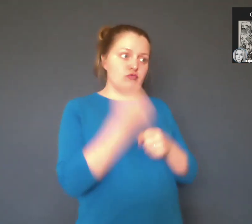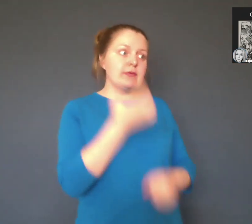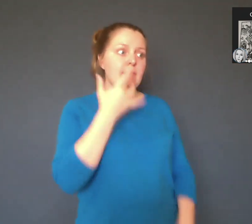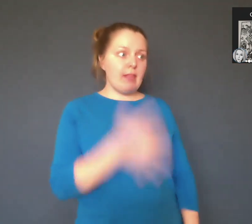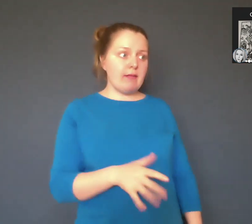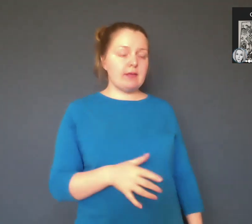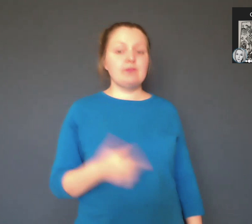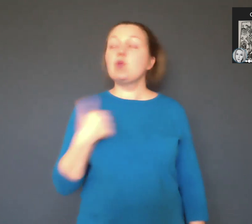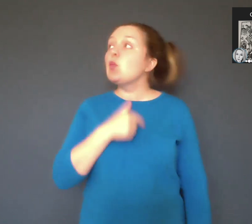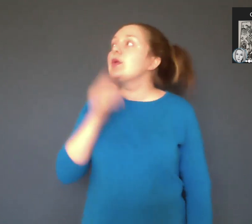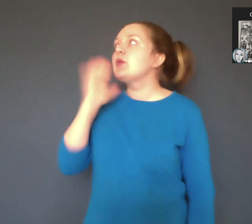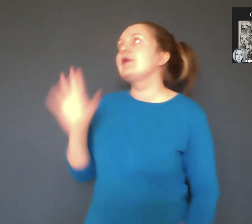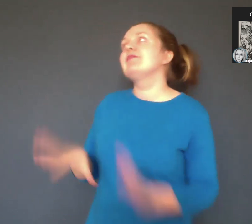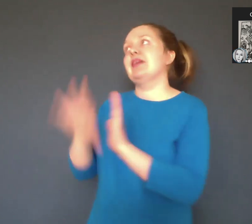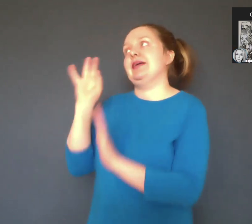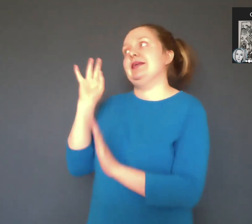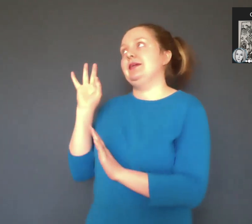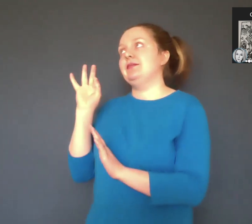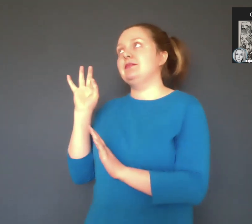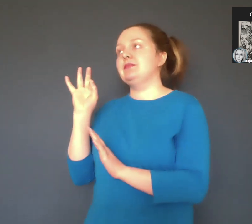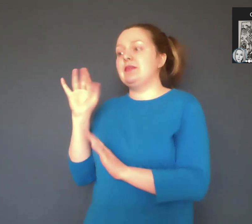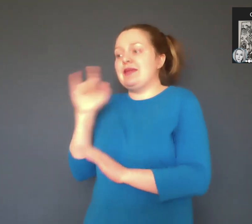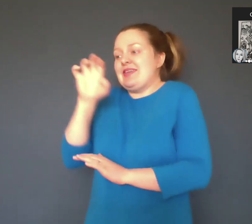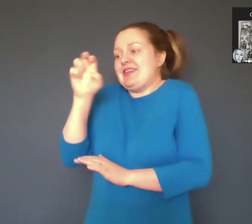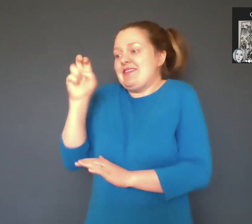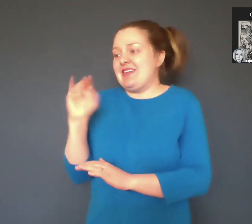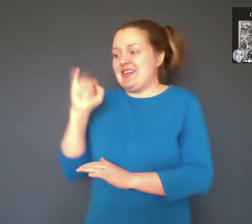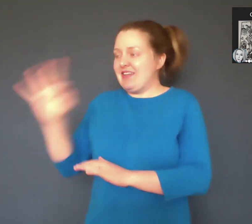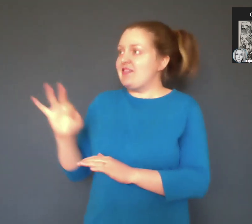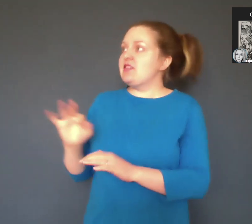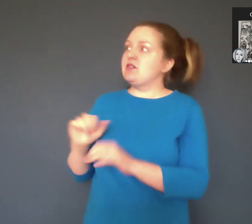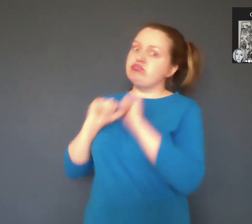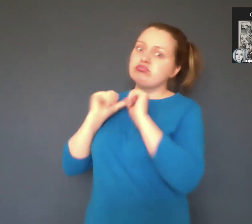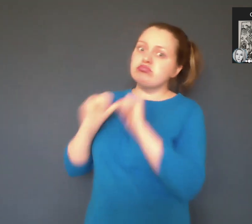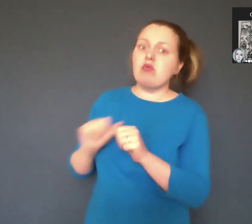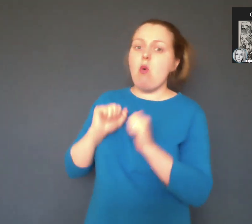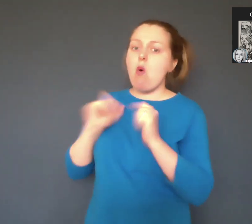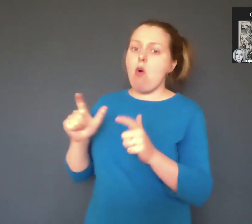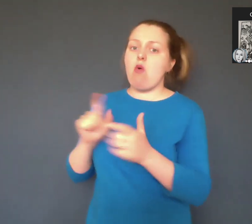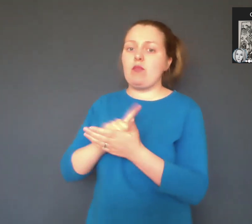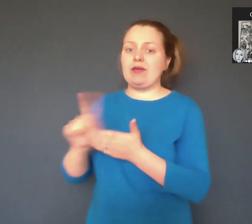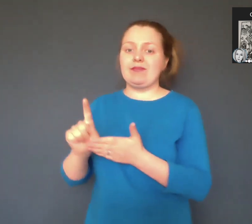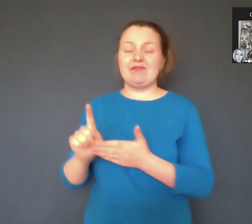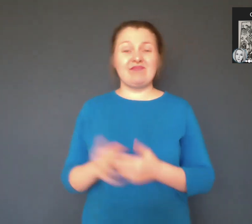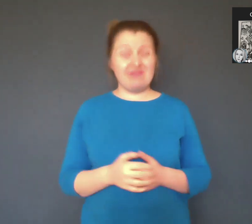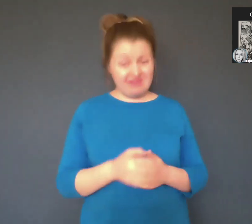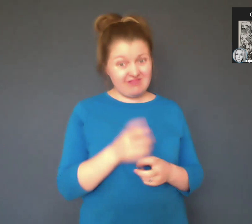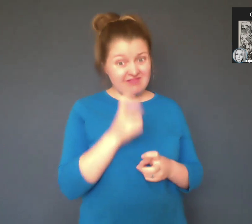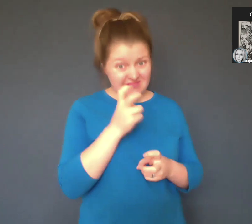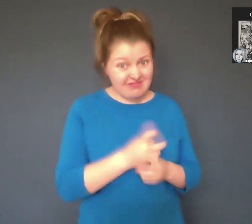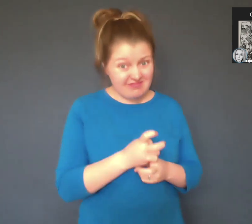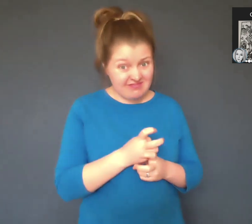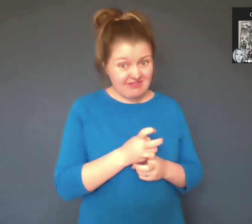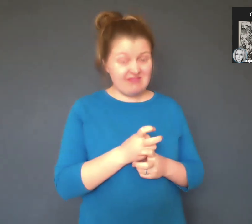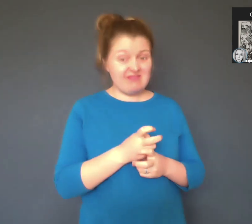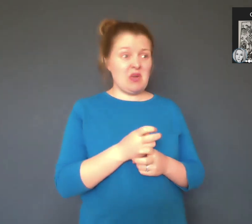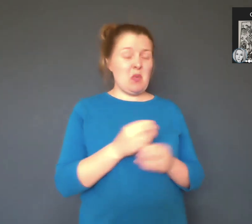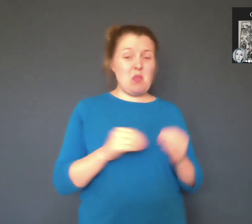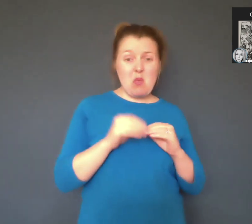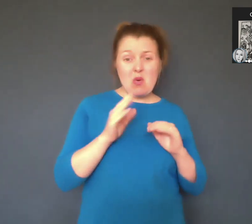passed since he'd first made his way through the town with Rictus, and countless things had changed. There were new plazas and new slums, new cars